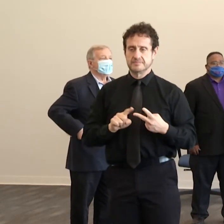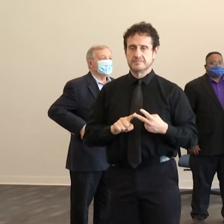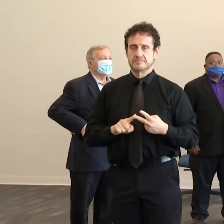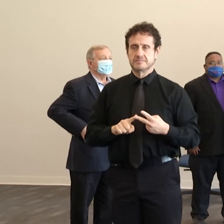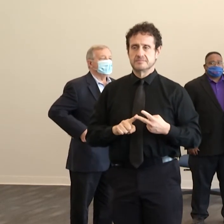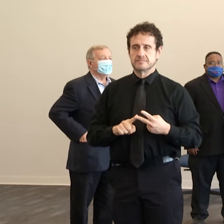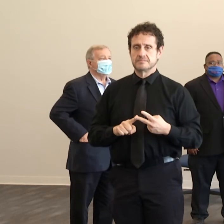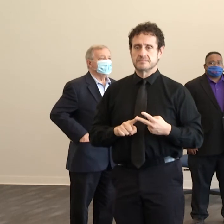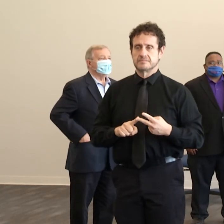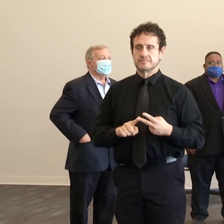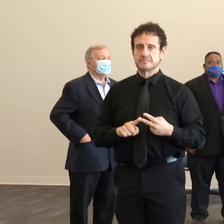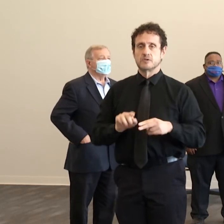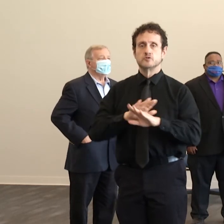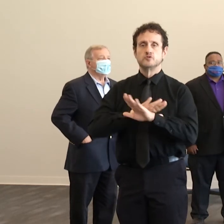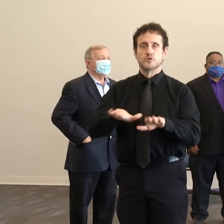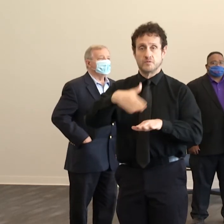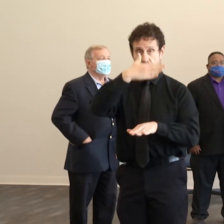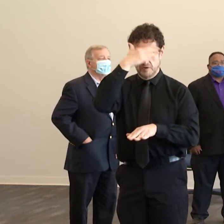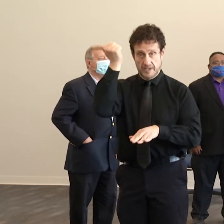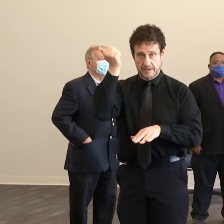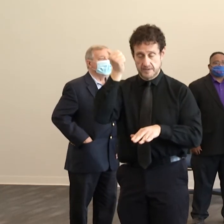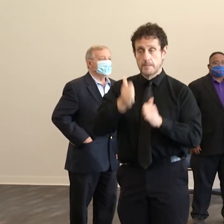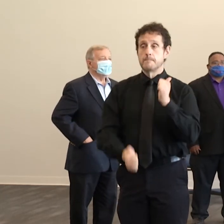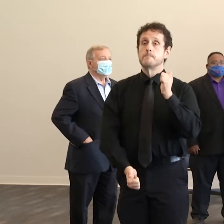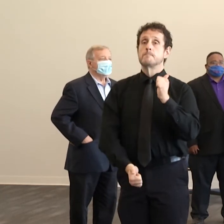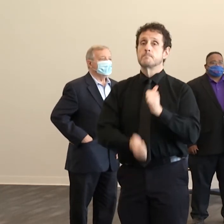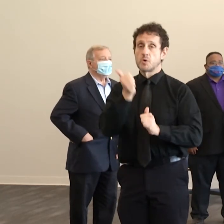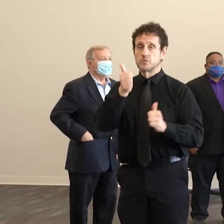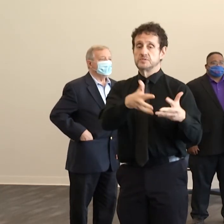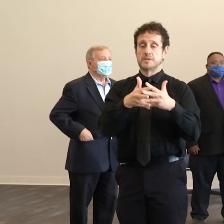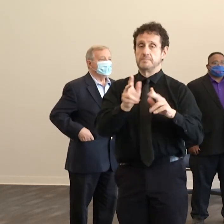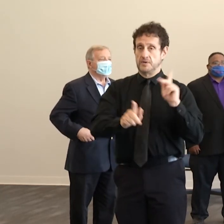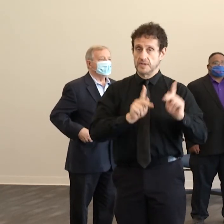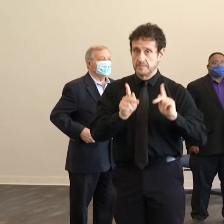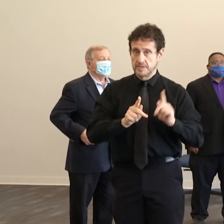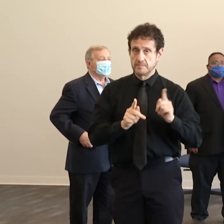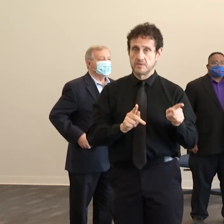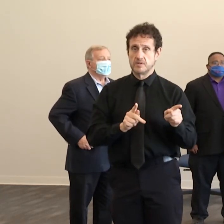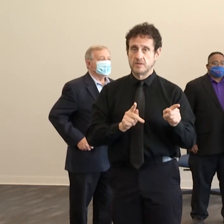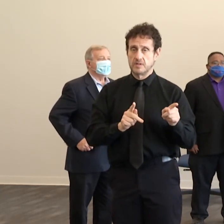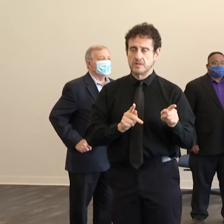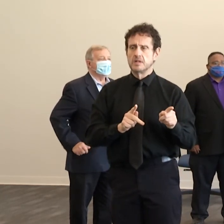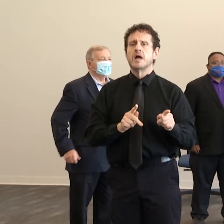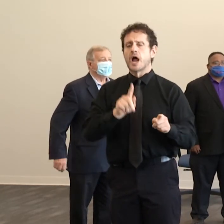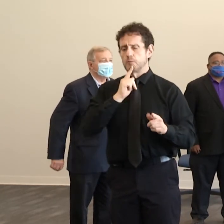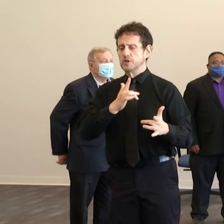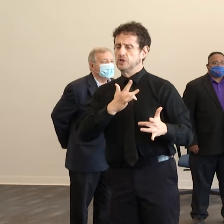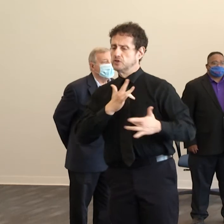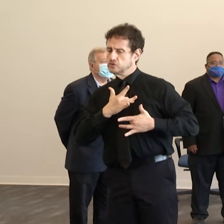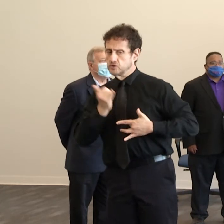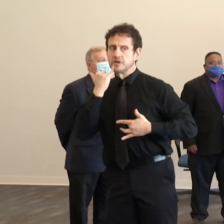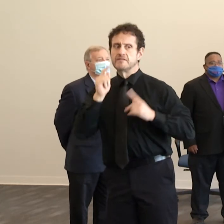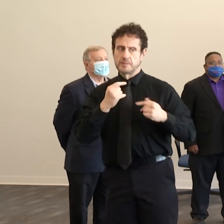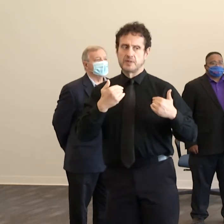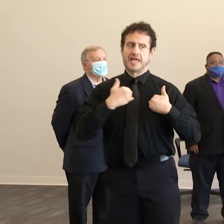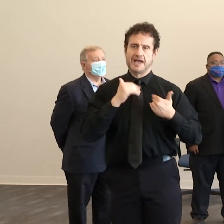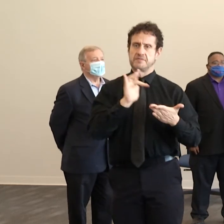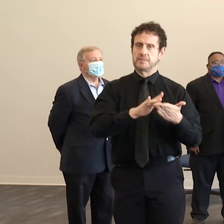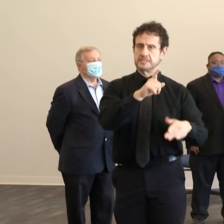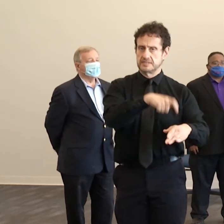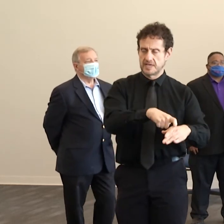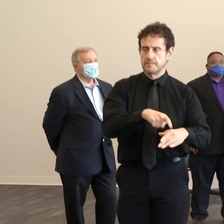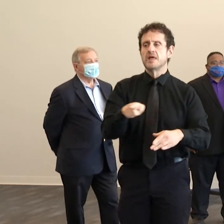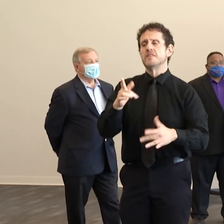the fact that the overwhelming majority of the American people care about whether people get their medications. They care about whether our businesses